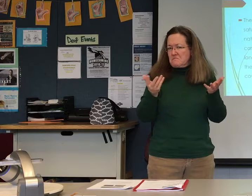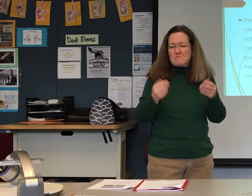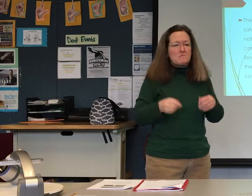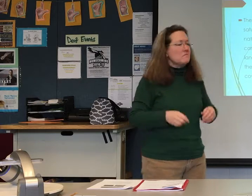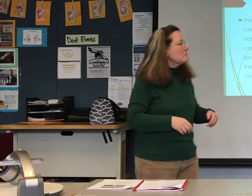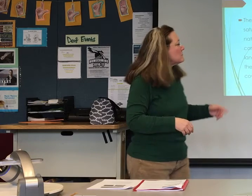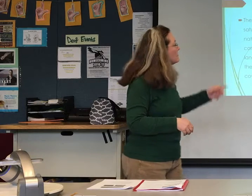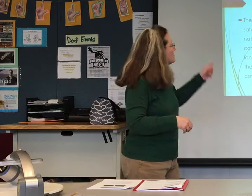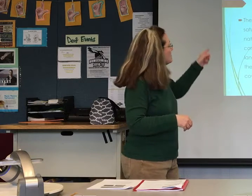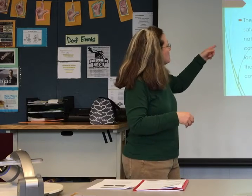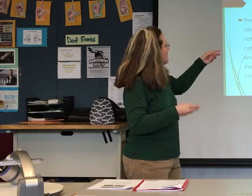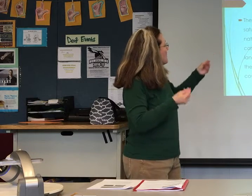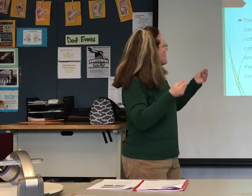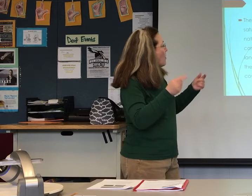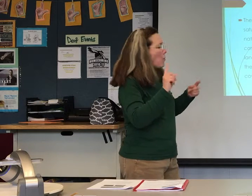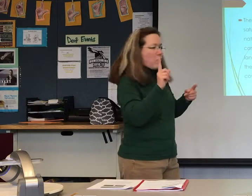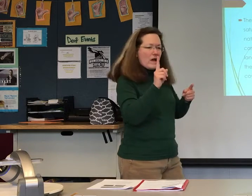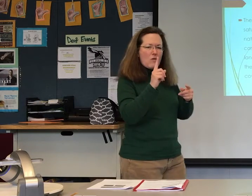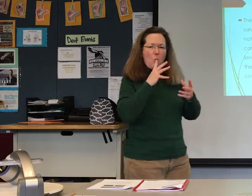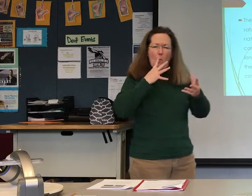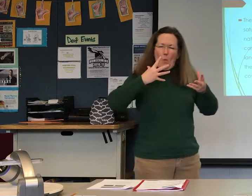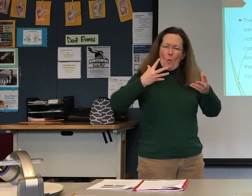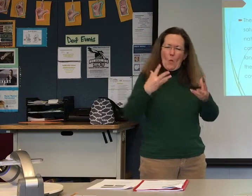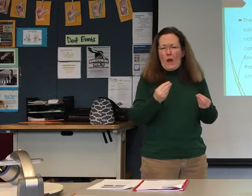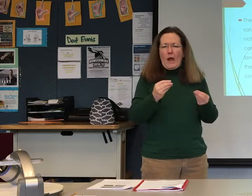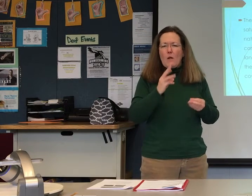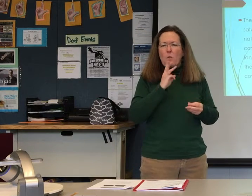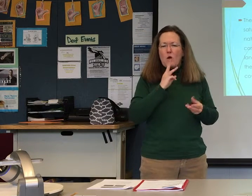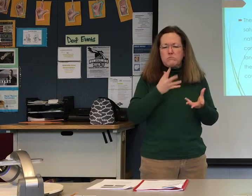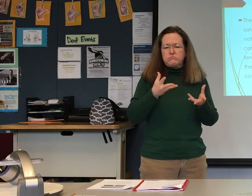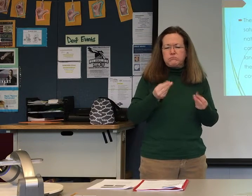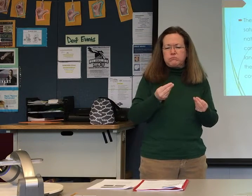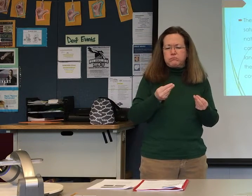an area that has really wet soil with water on top of it.